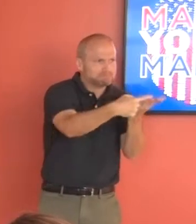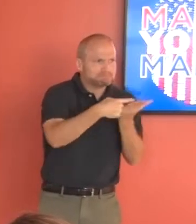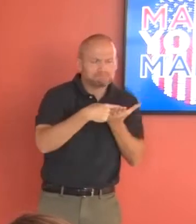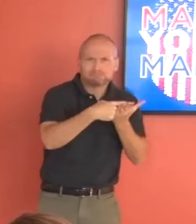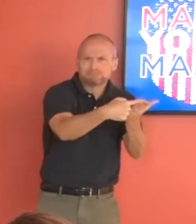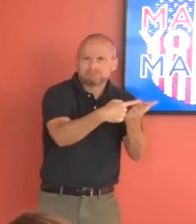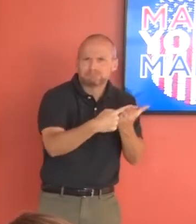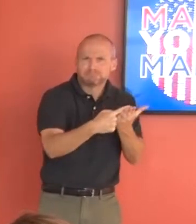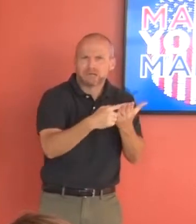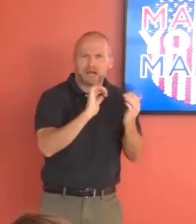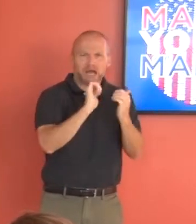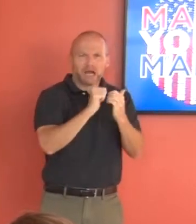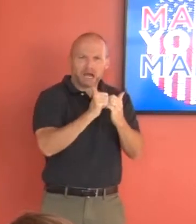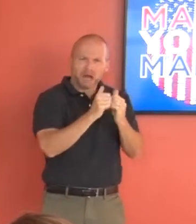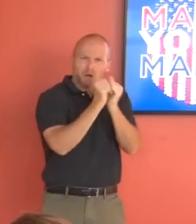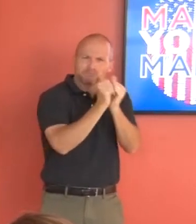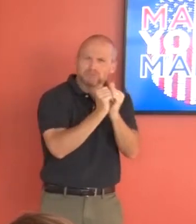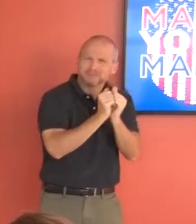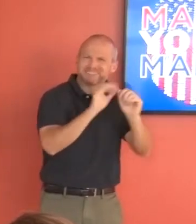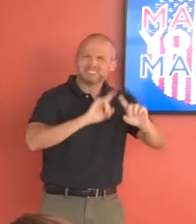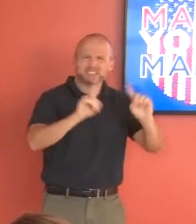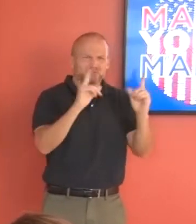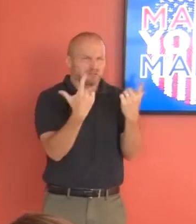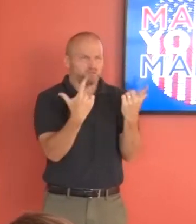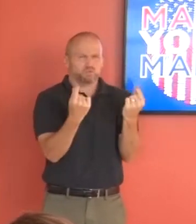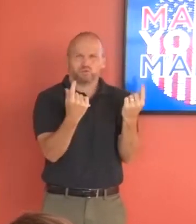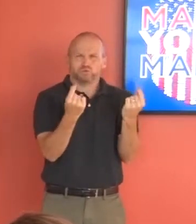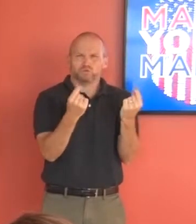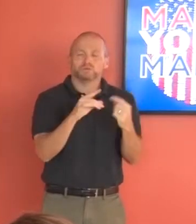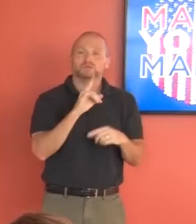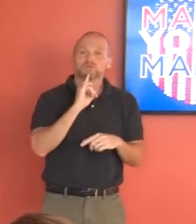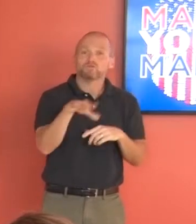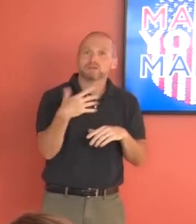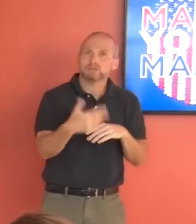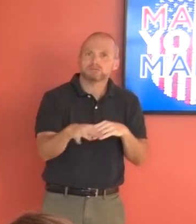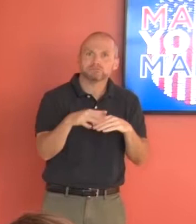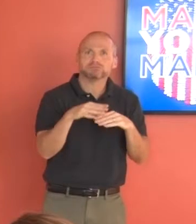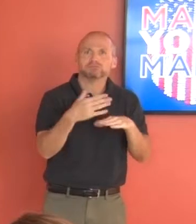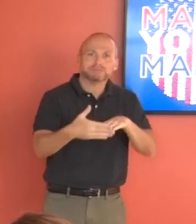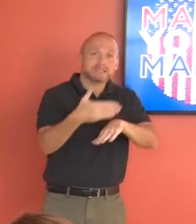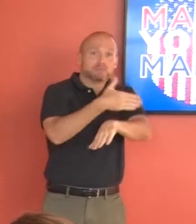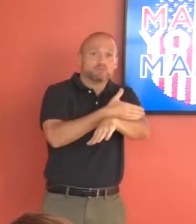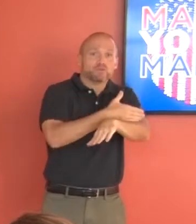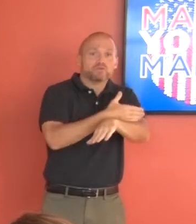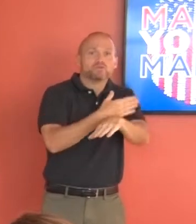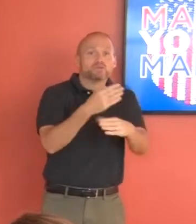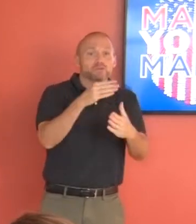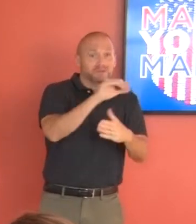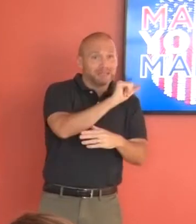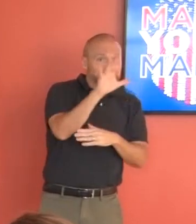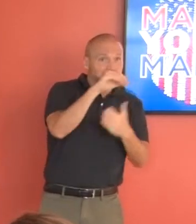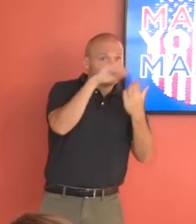do different together to really improve the numbers of students who are